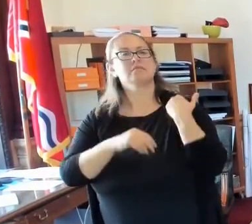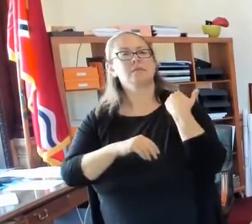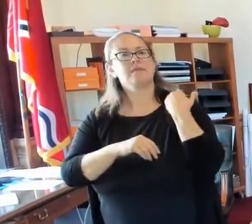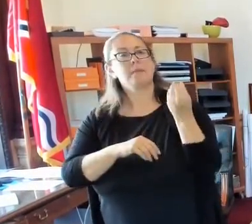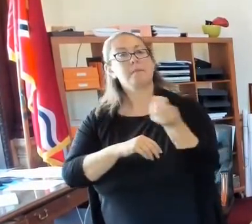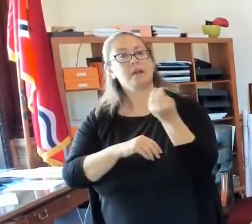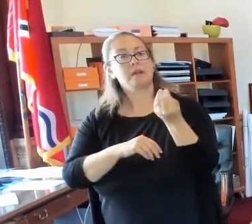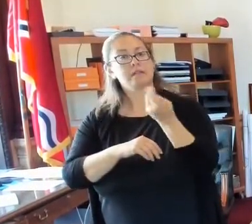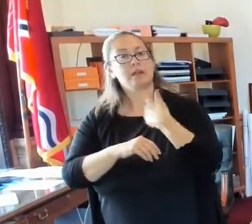Monday about the,